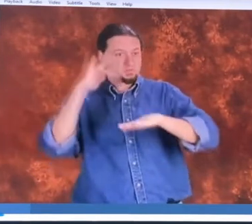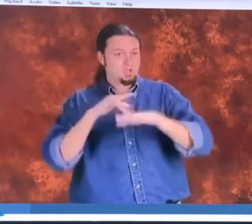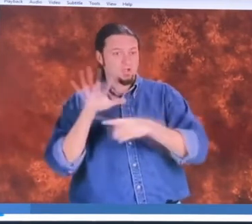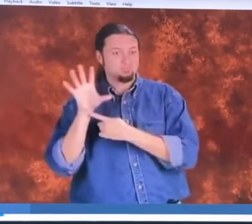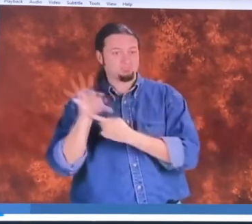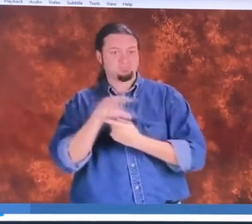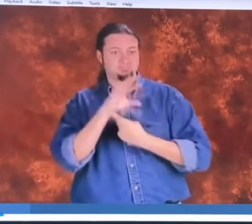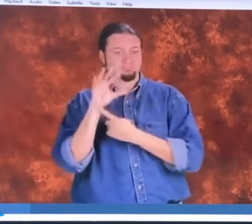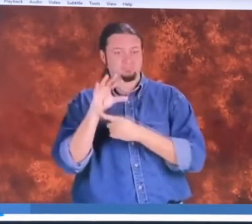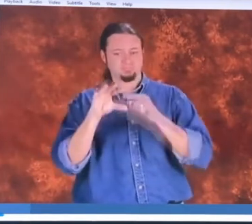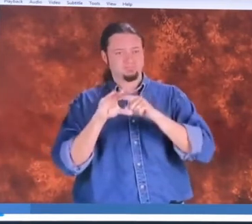experience?